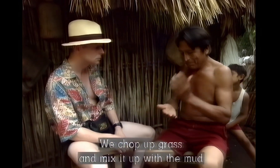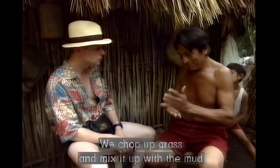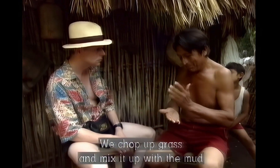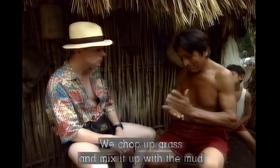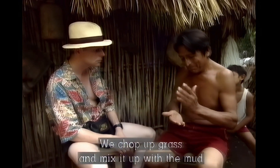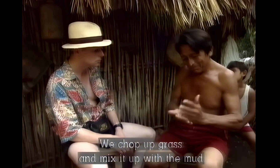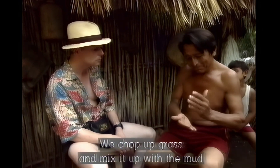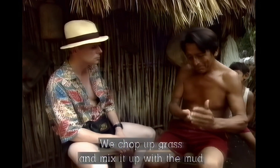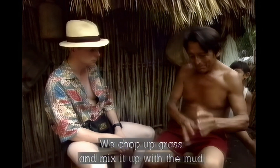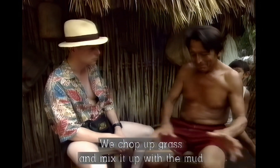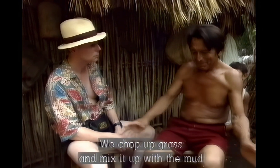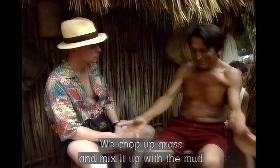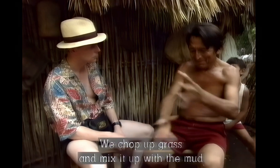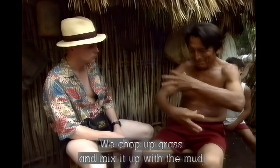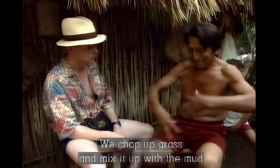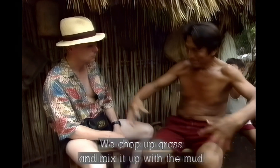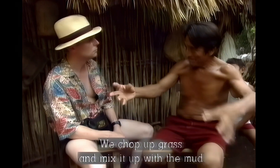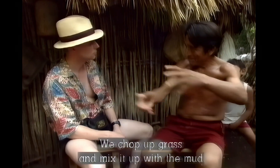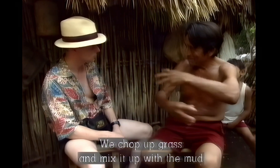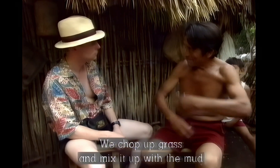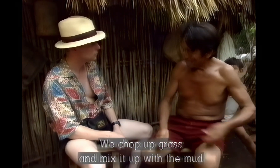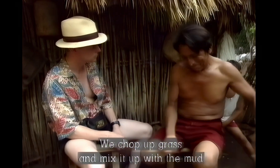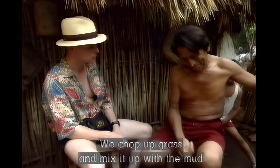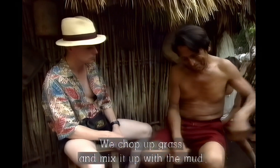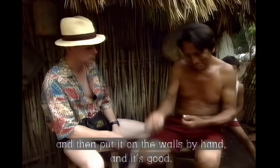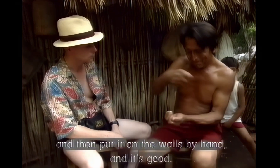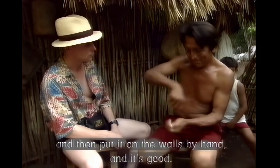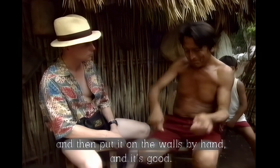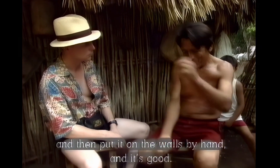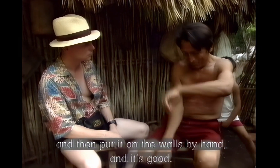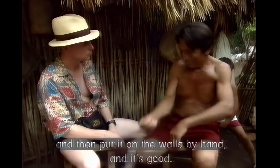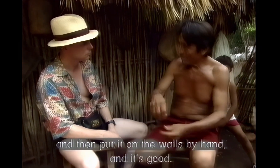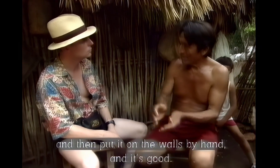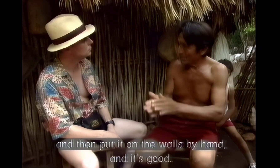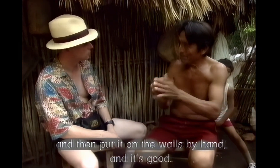We chop up grass and mix it up with the mud and then put it on the walls by hand.